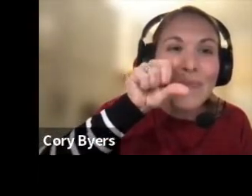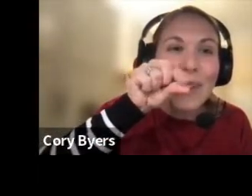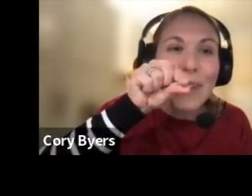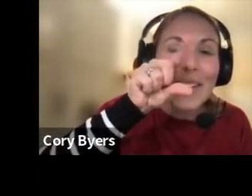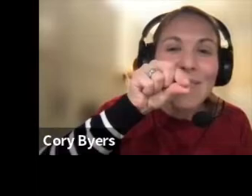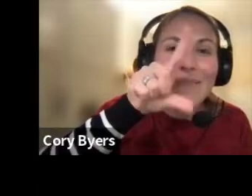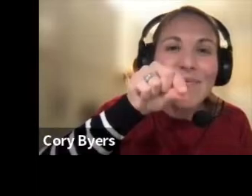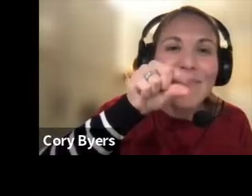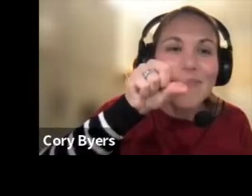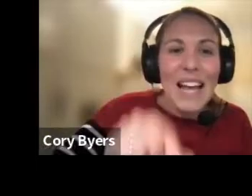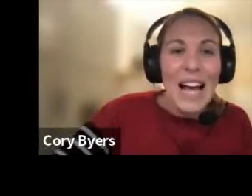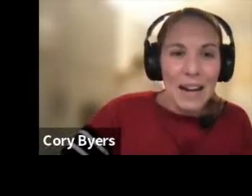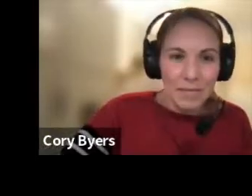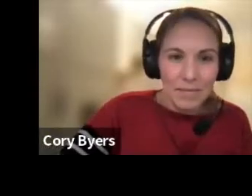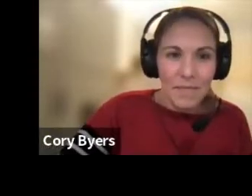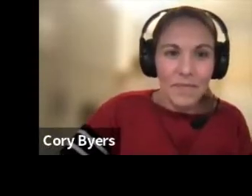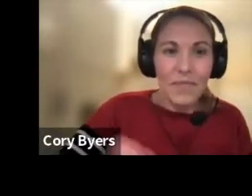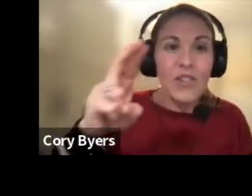bird,